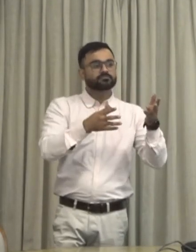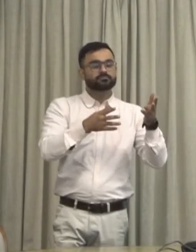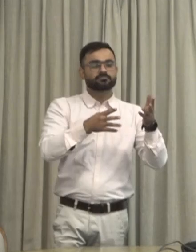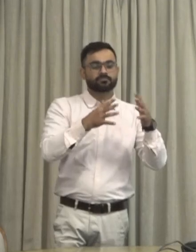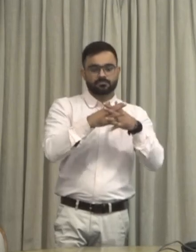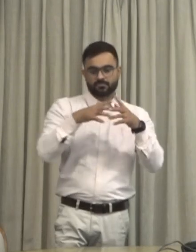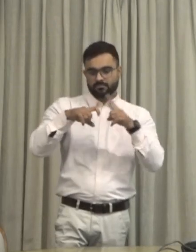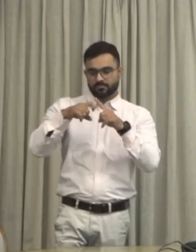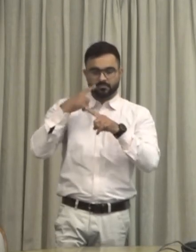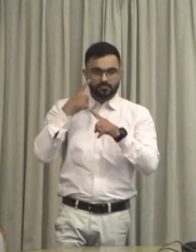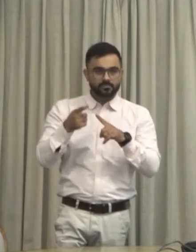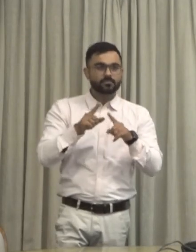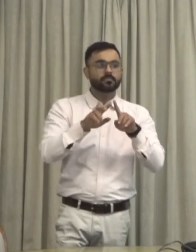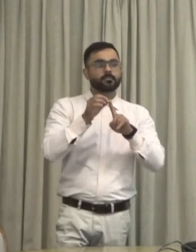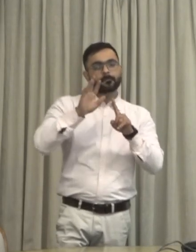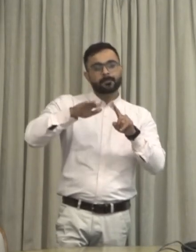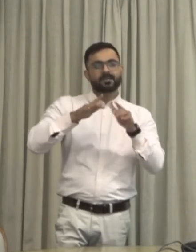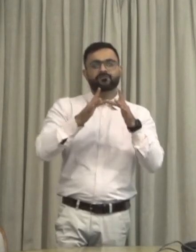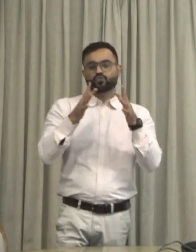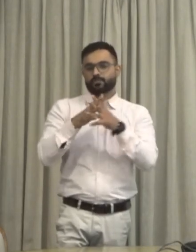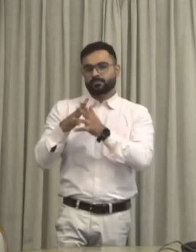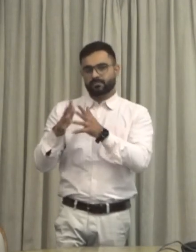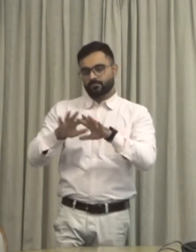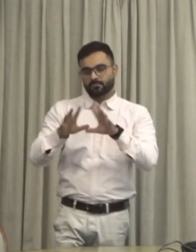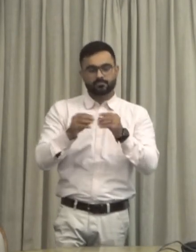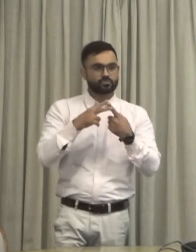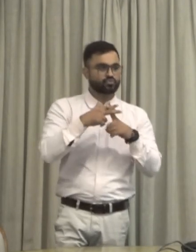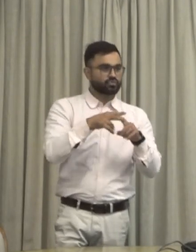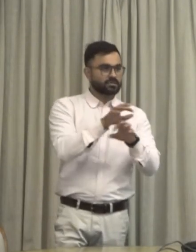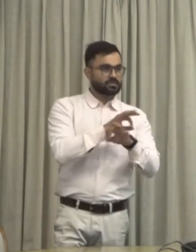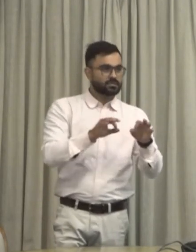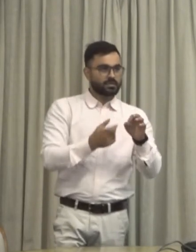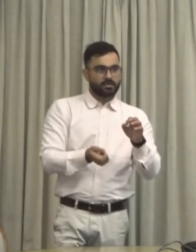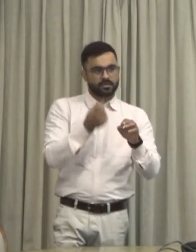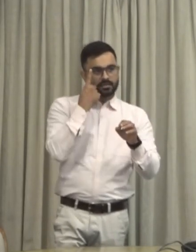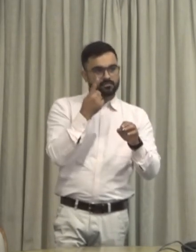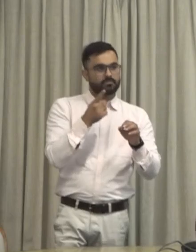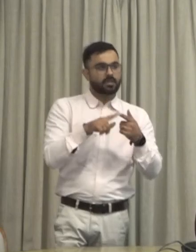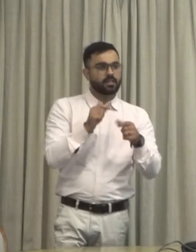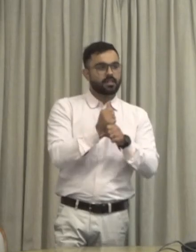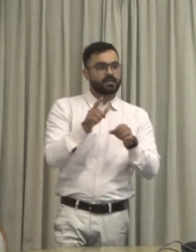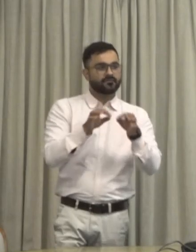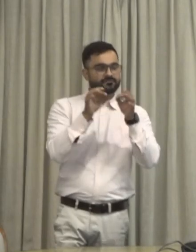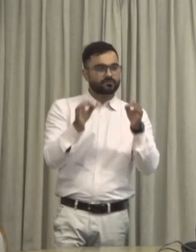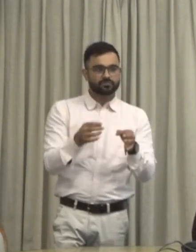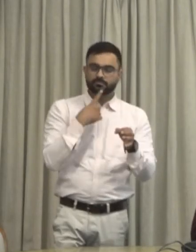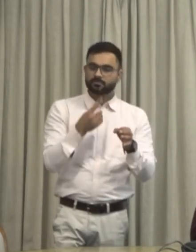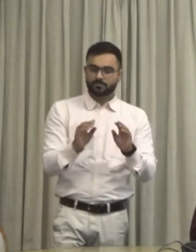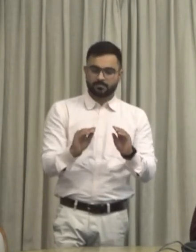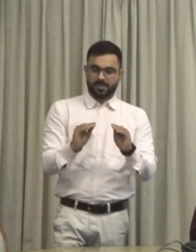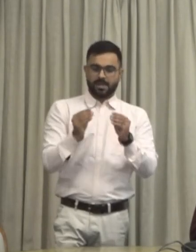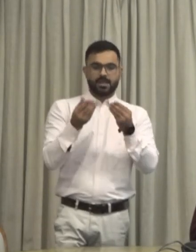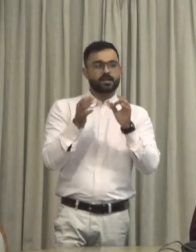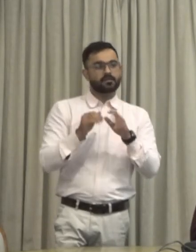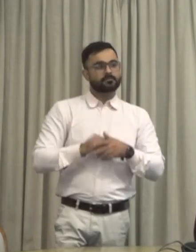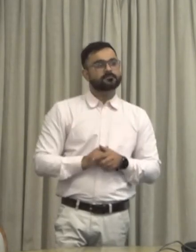Vidhi website, the Palliative India website. All of these have toolkits on understanding what the legal framework says a little better, as well